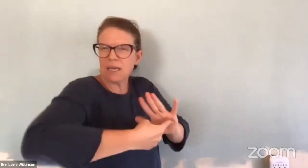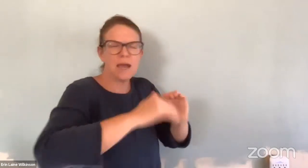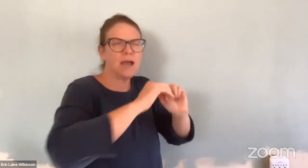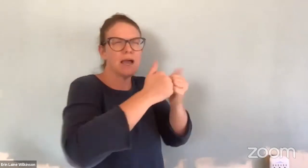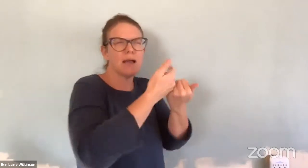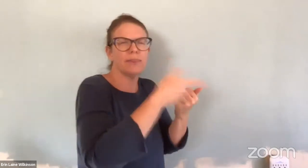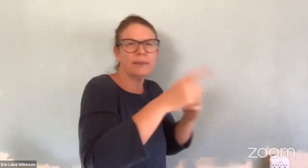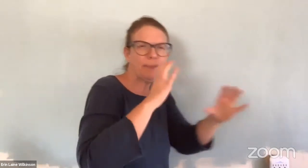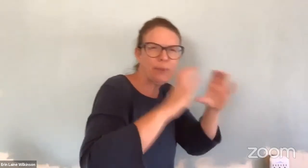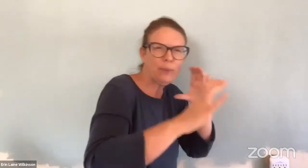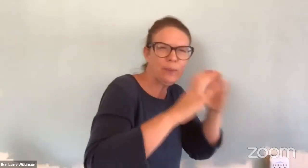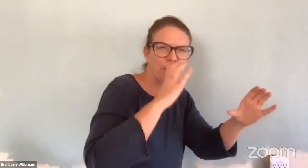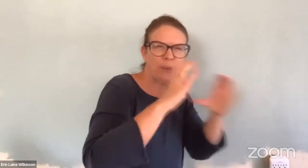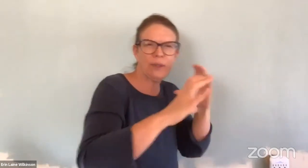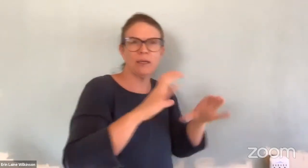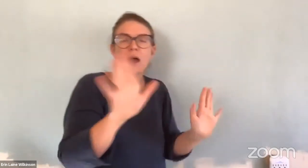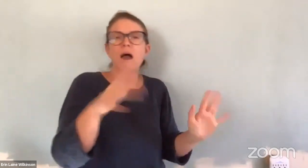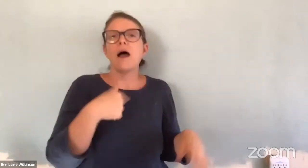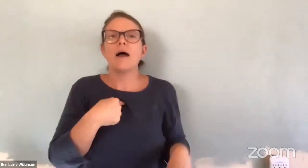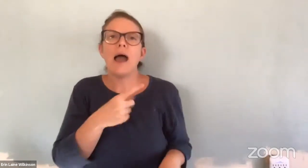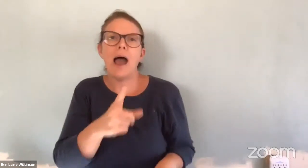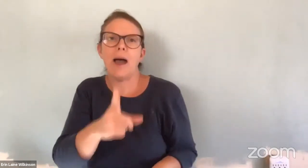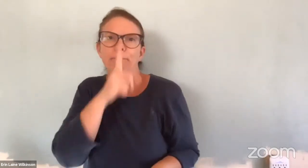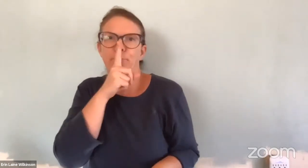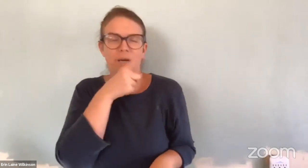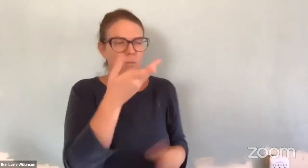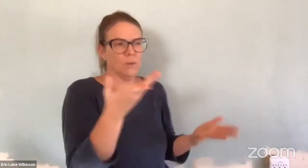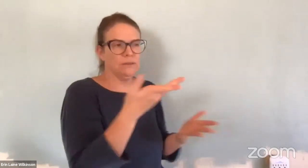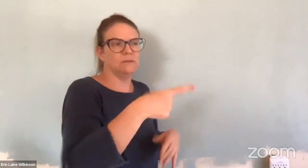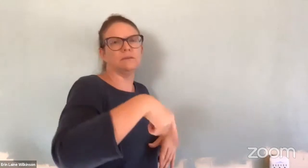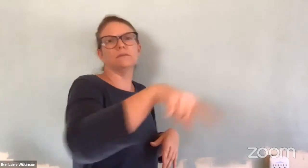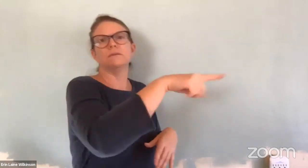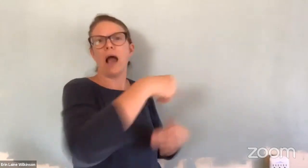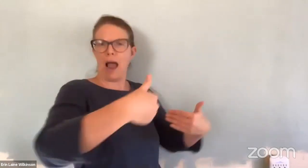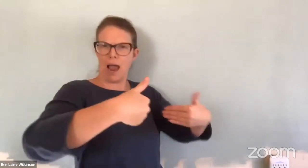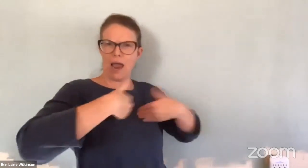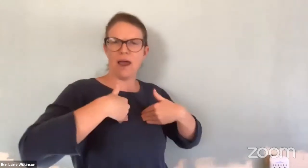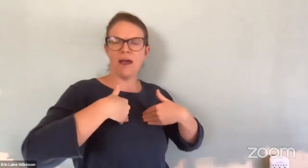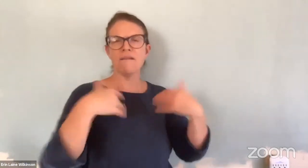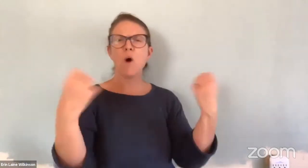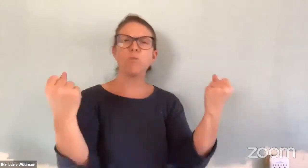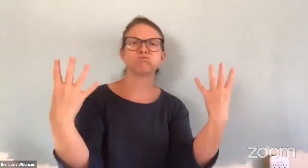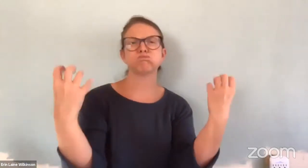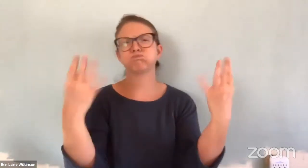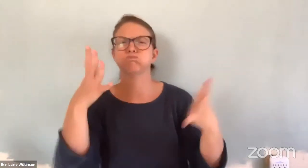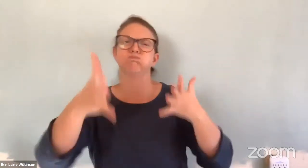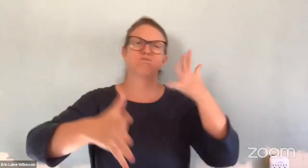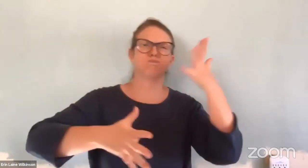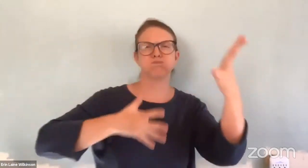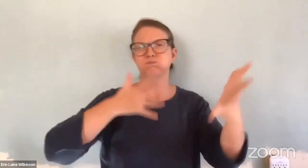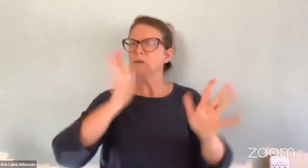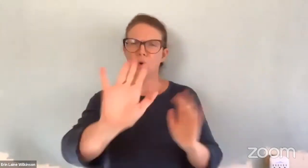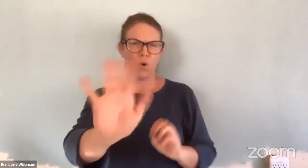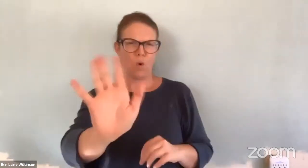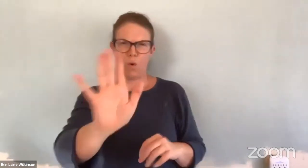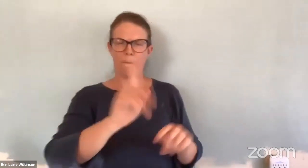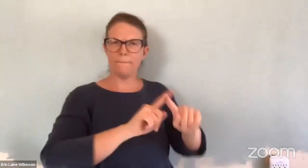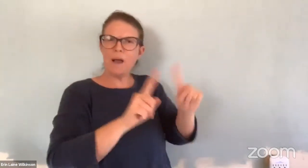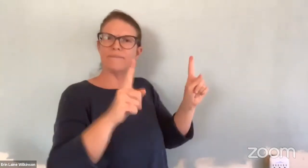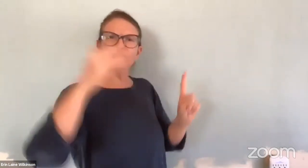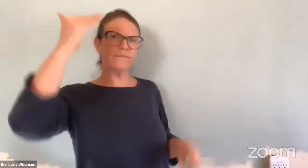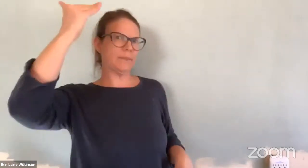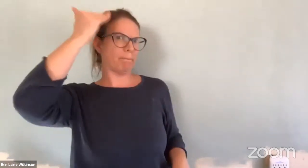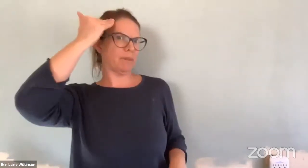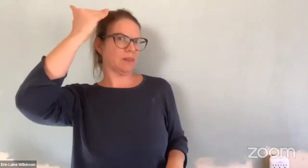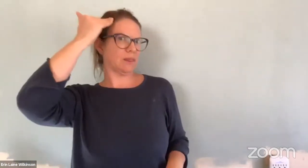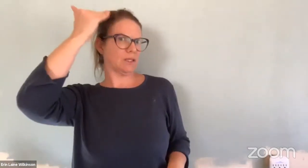the familiarity of one to the other. So what does that mean for their communication? I'm not saying that these hearing people